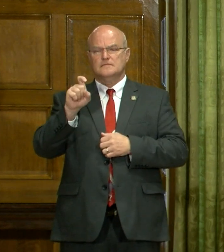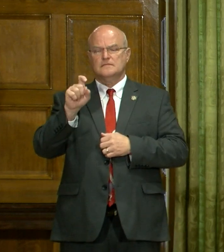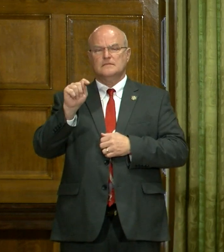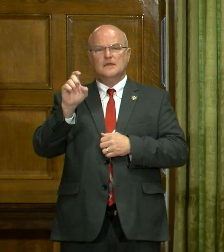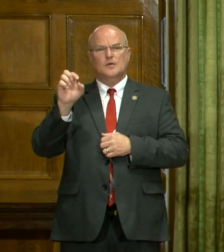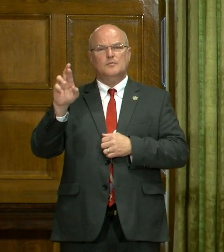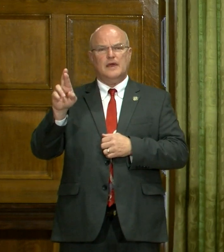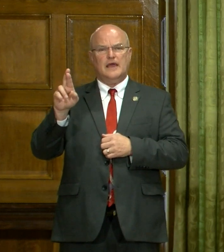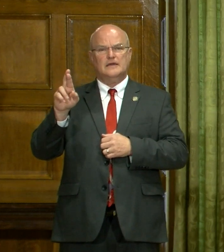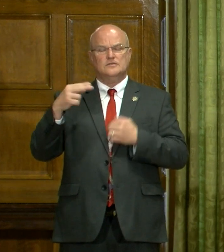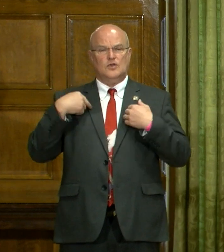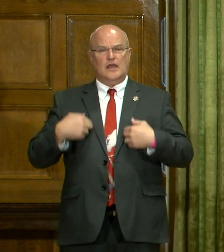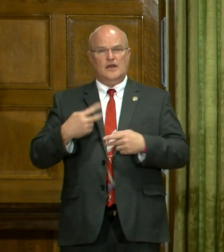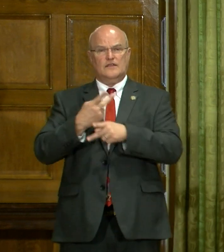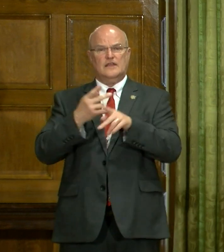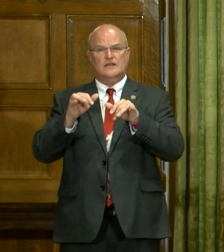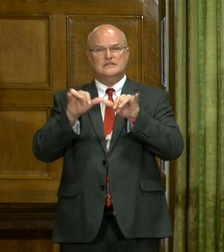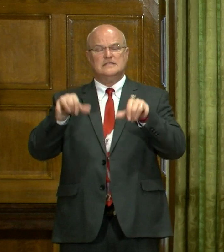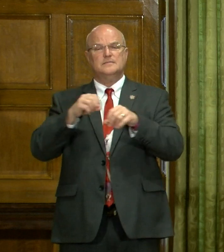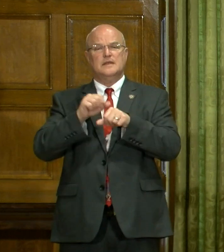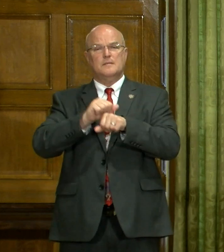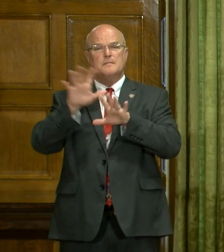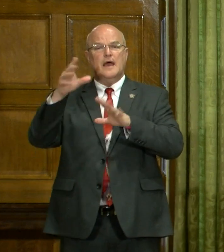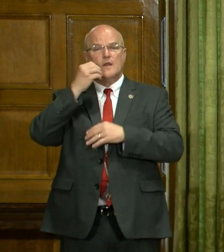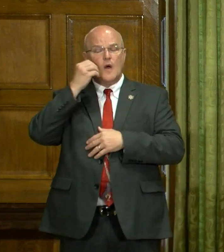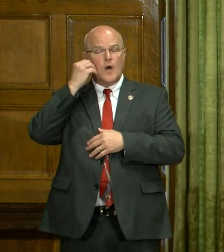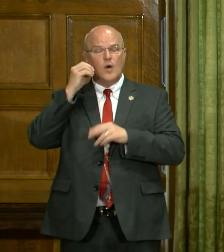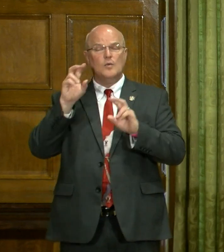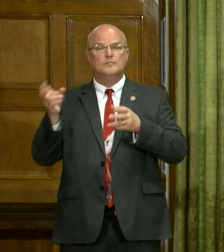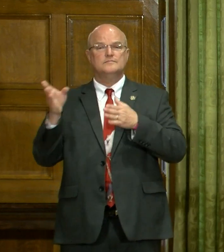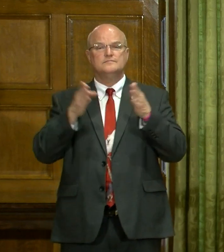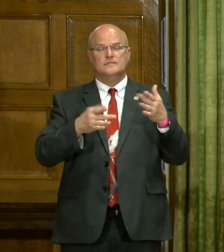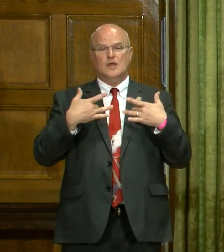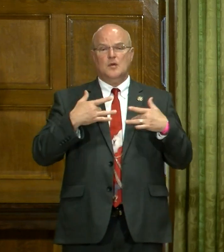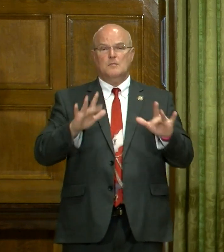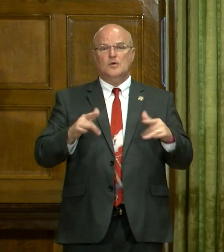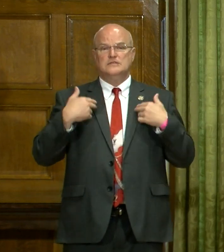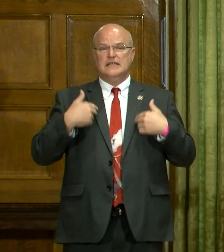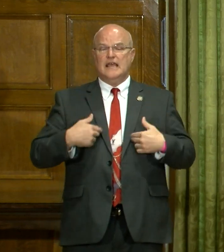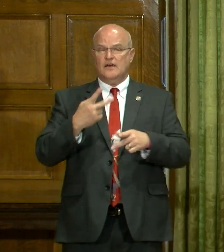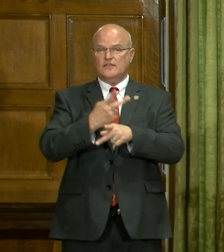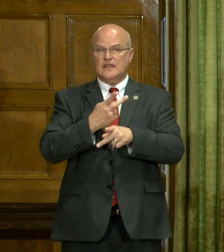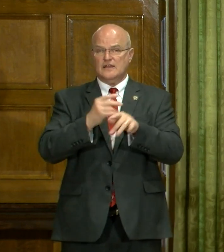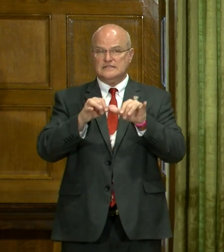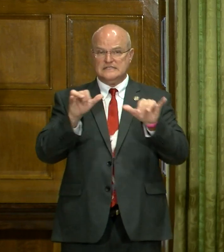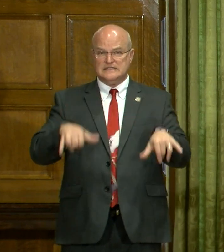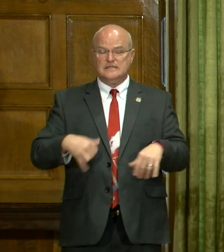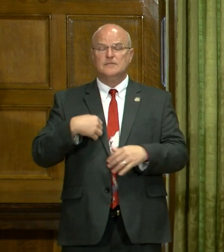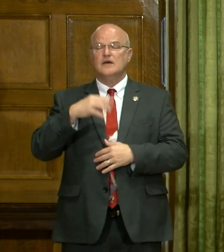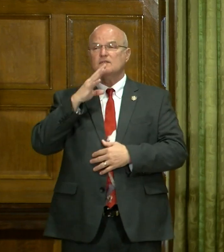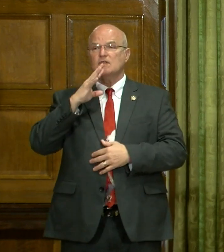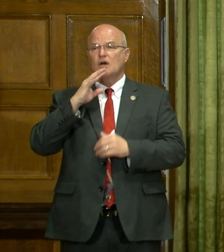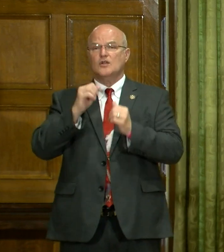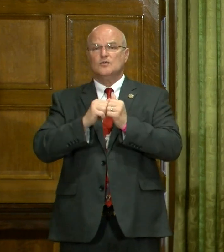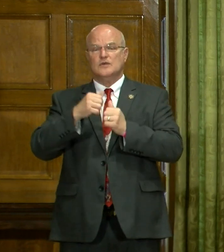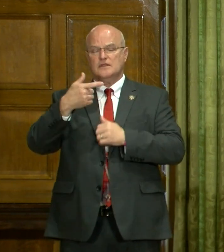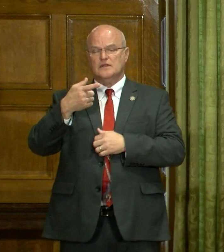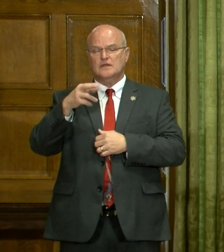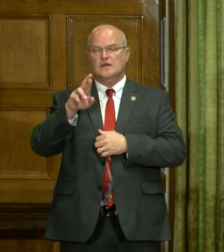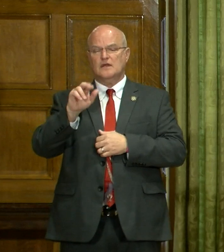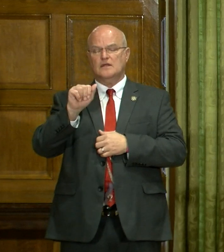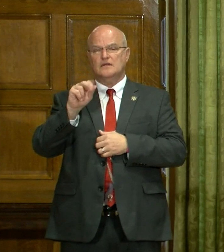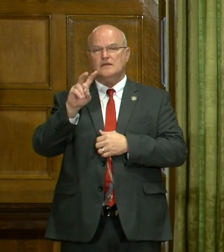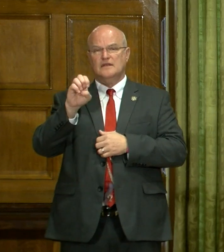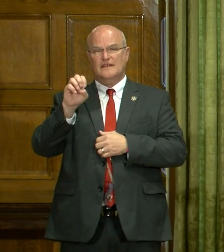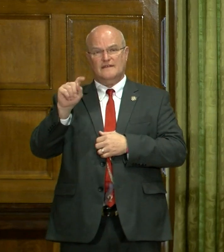Baxter Healthcare System in Mountain Home. I've talked to Mercy Healthcare System. I've talked to the Gravett